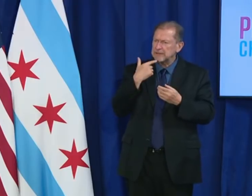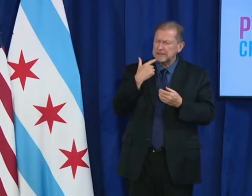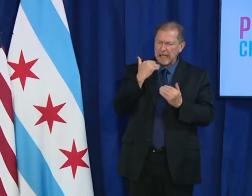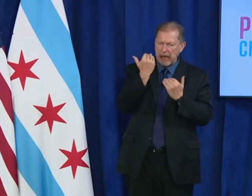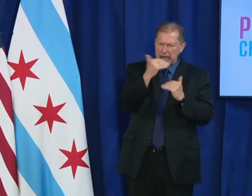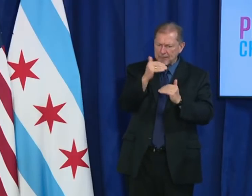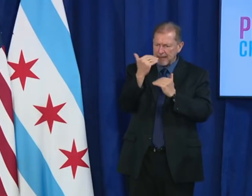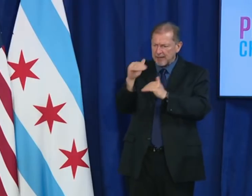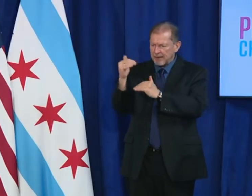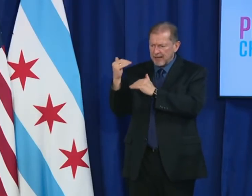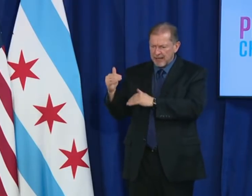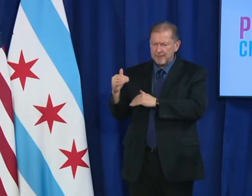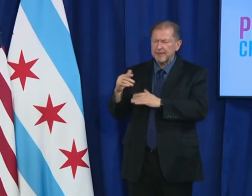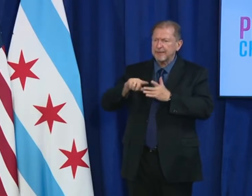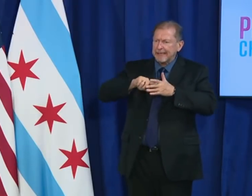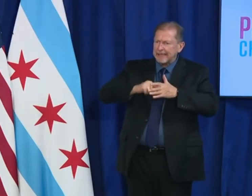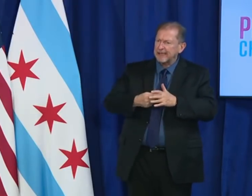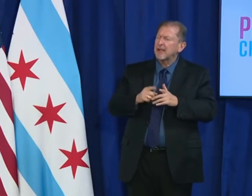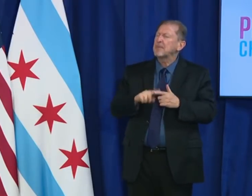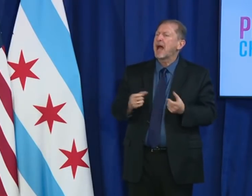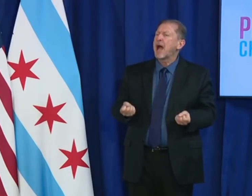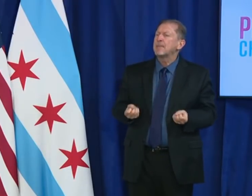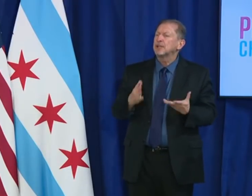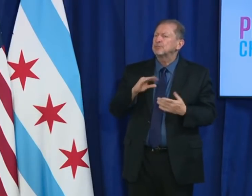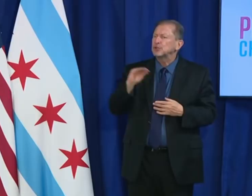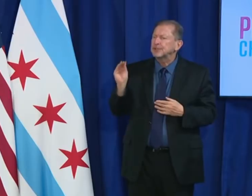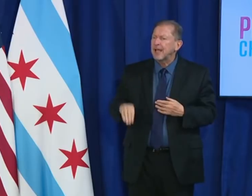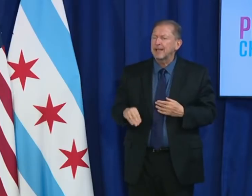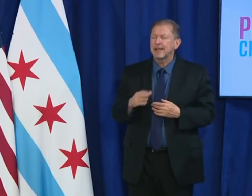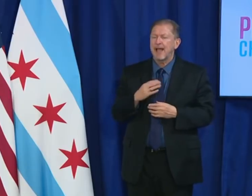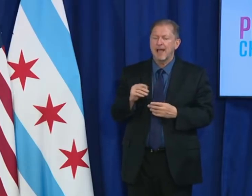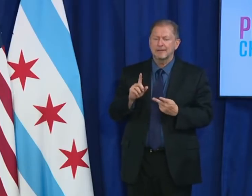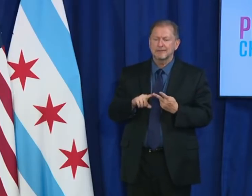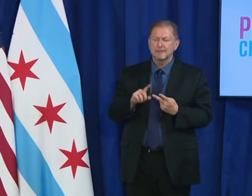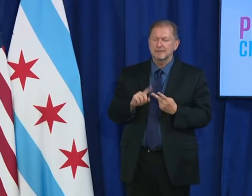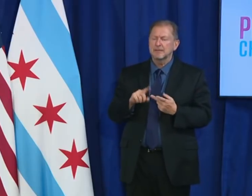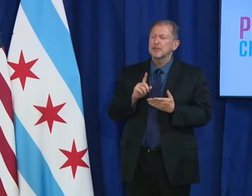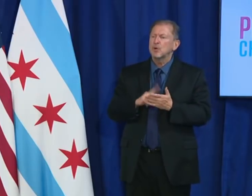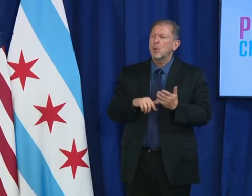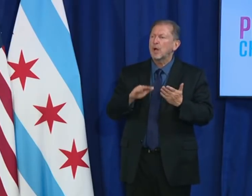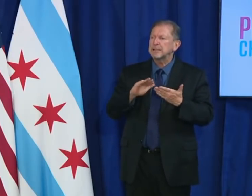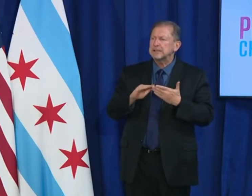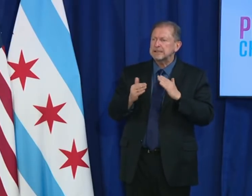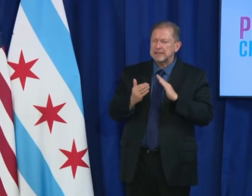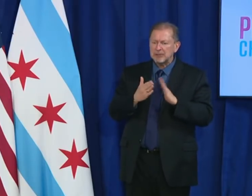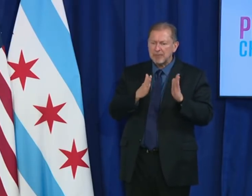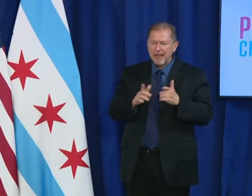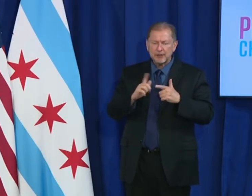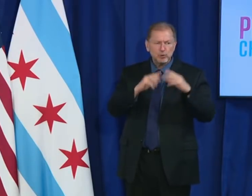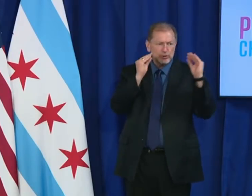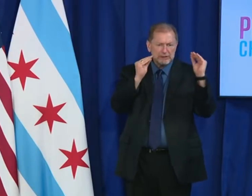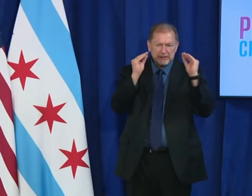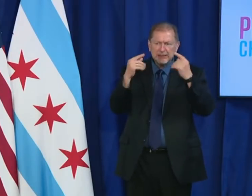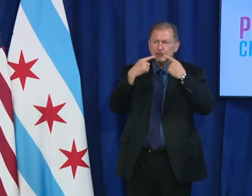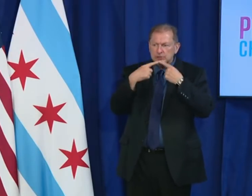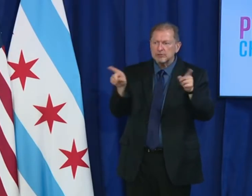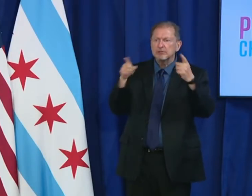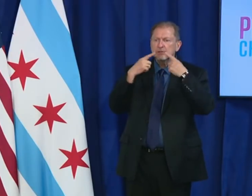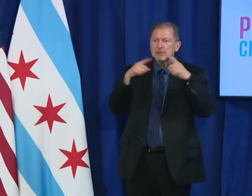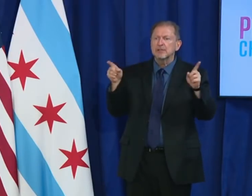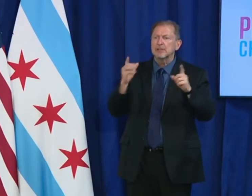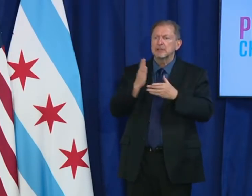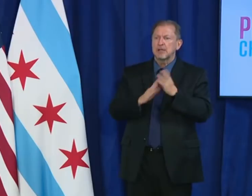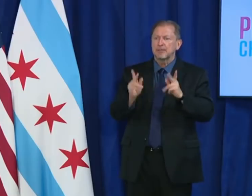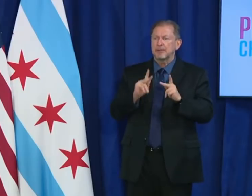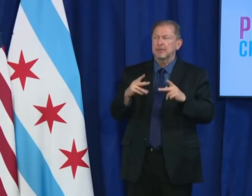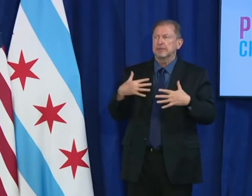initial release, and what is the city planning in terms of maybe an educational campaign for residents who